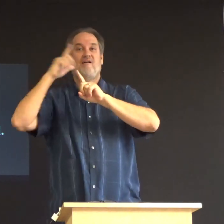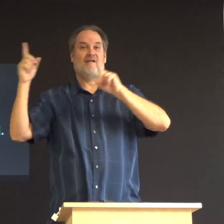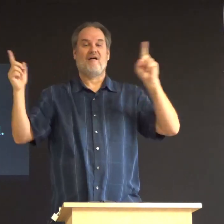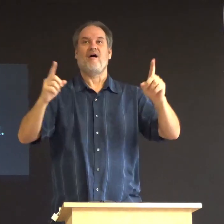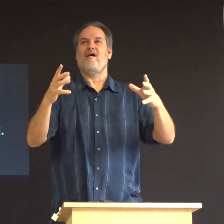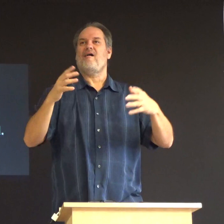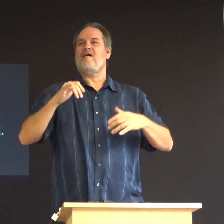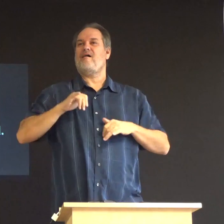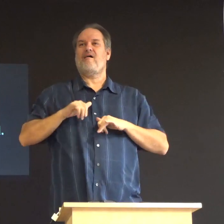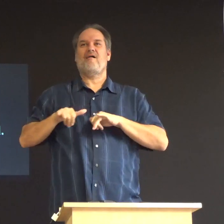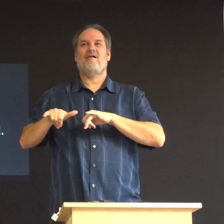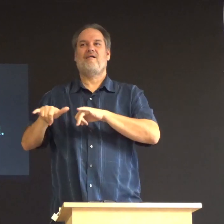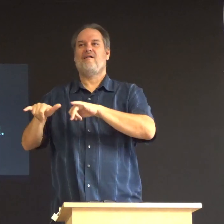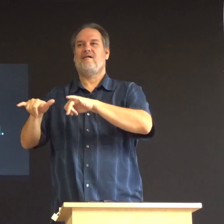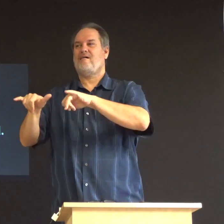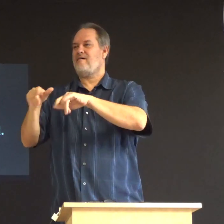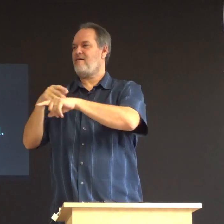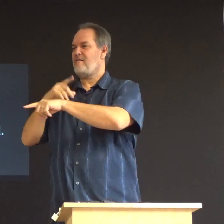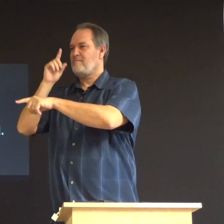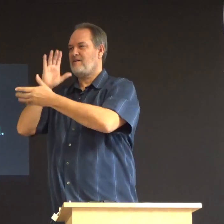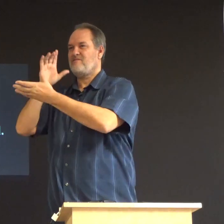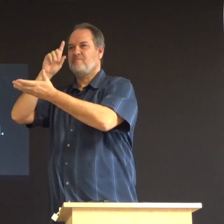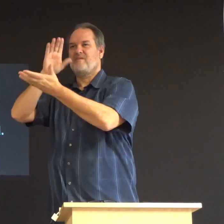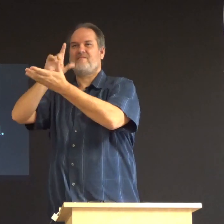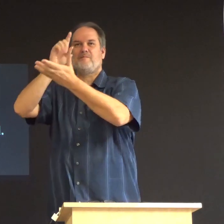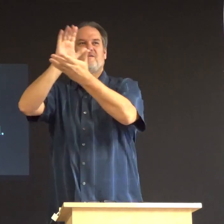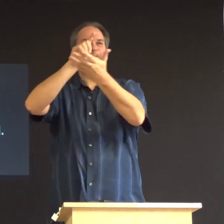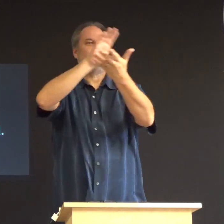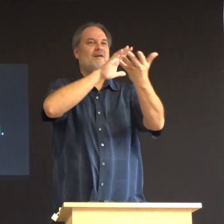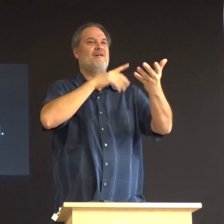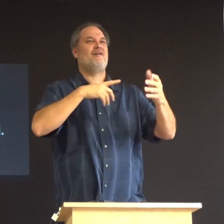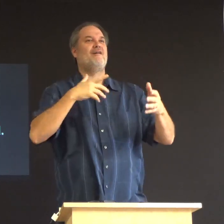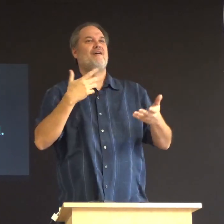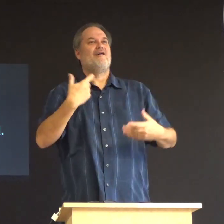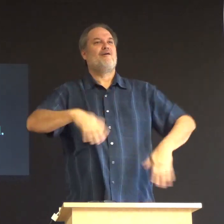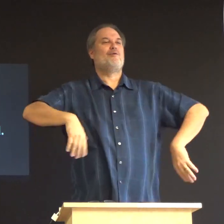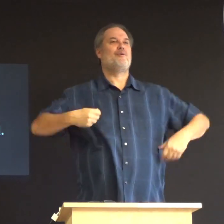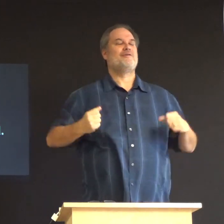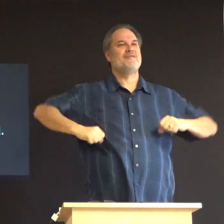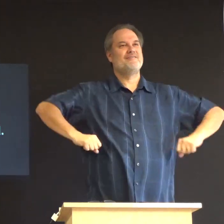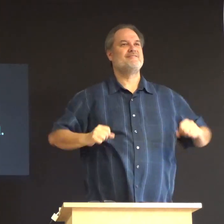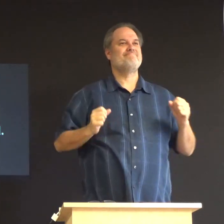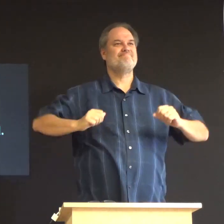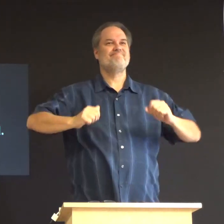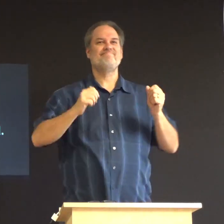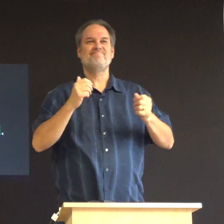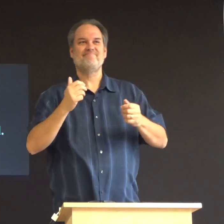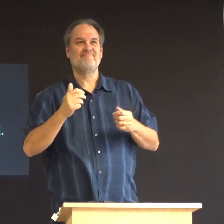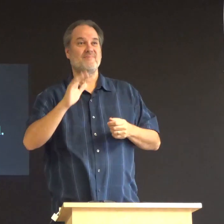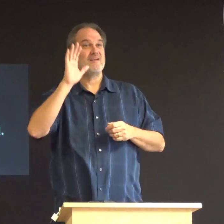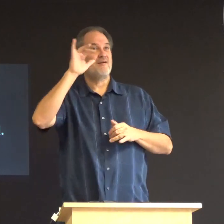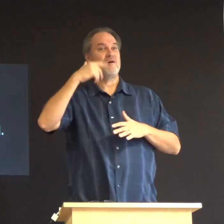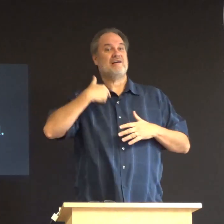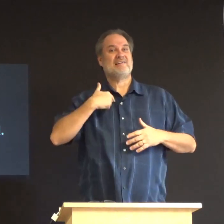Okay, in the room, you're surrounded by the room. But when you're here, you're surrounded by believers.